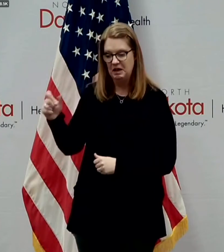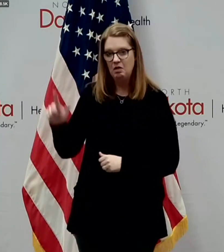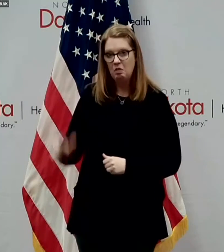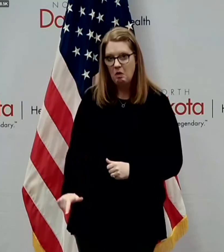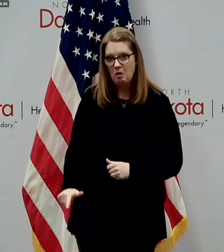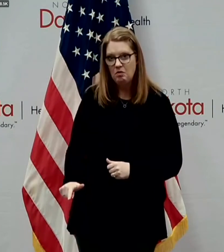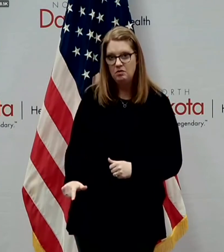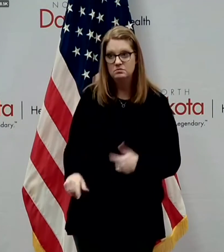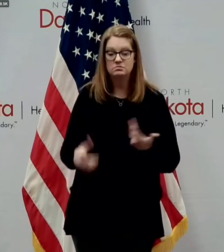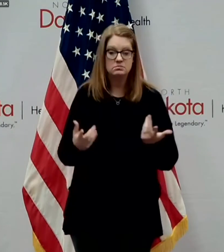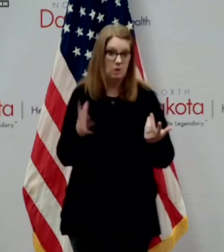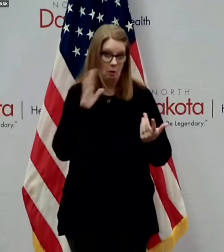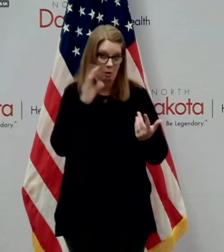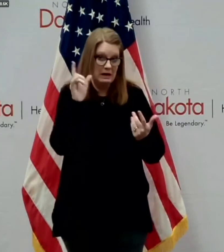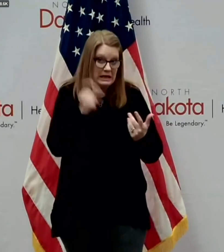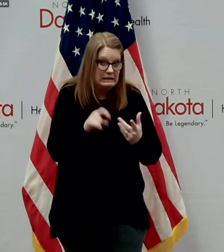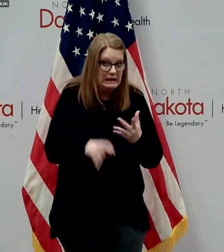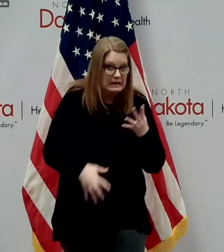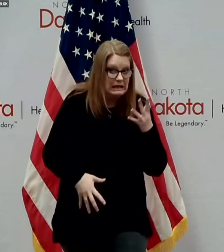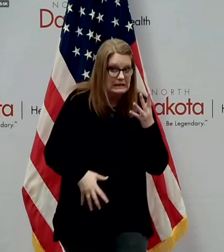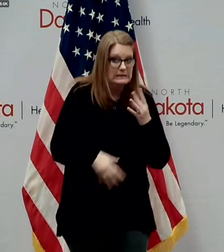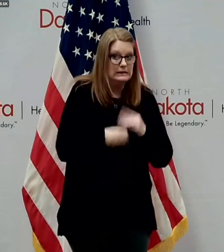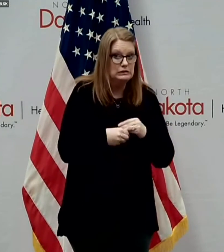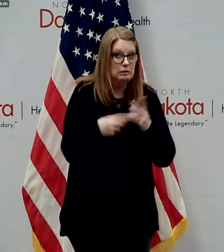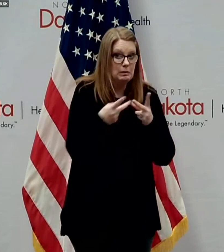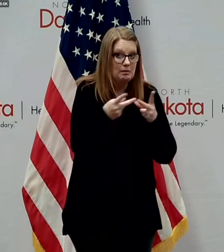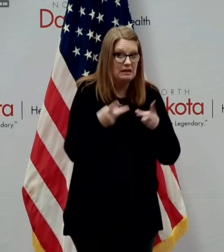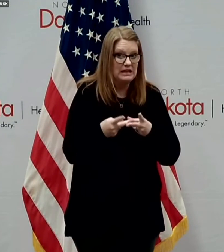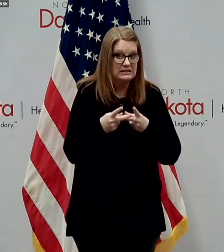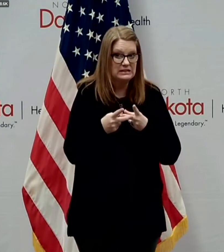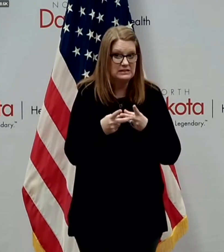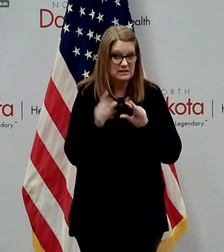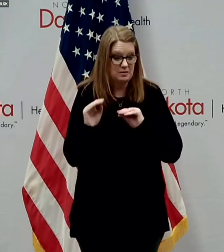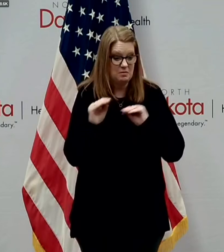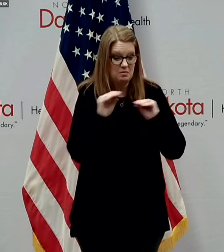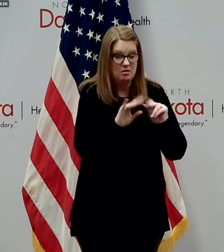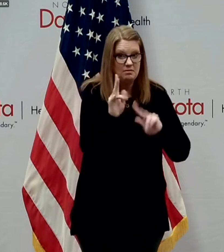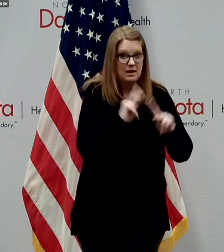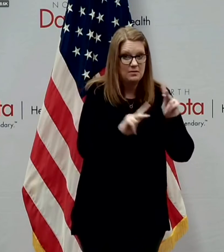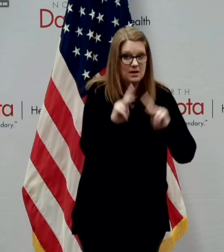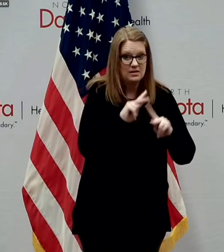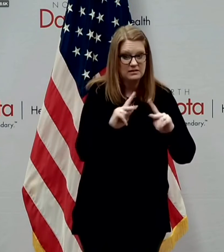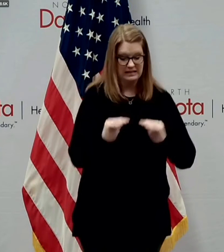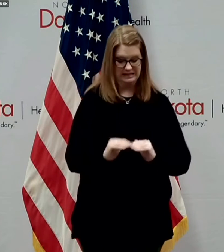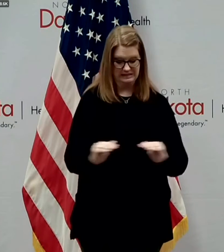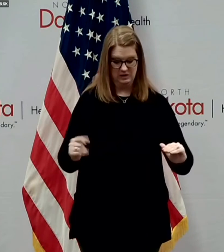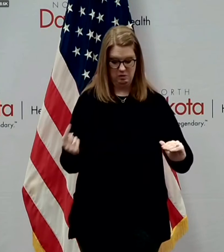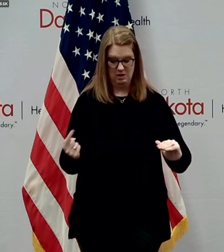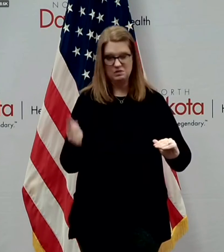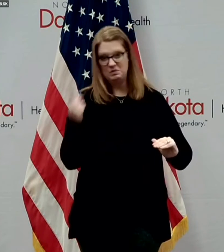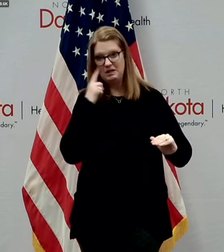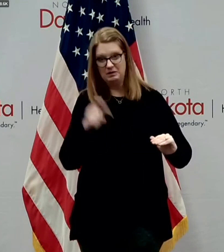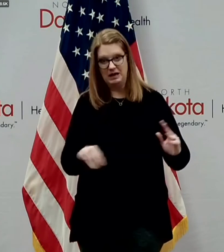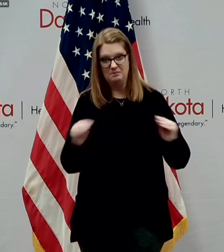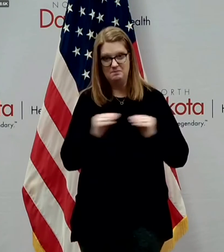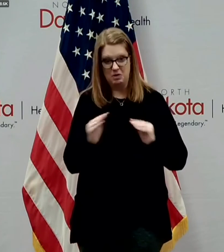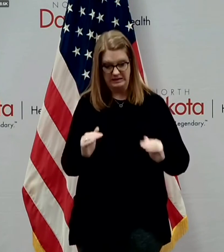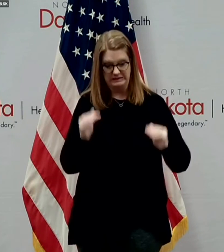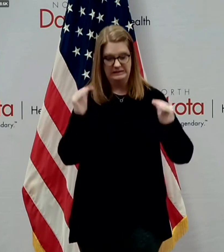any additional healthcare facilities beyond the hospital's own Tier 1 capacity is going to be needed, it is